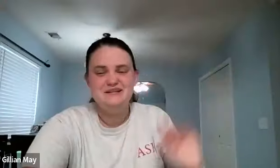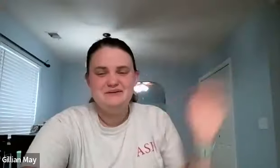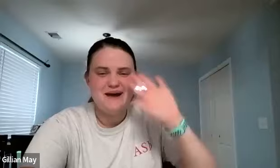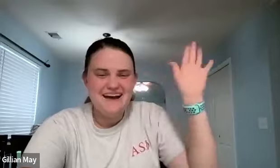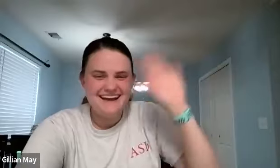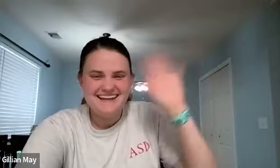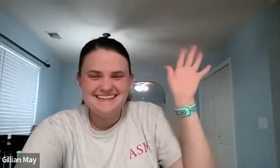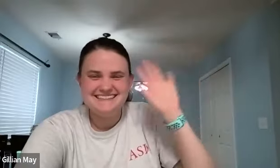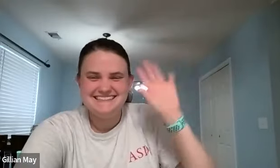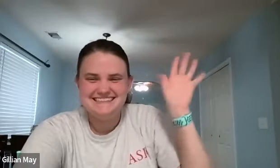Bye.